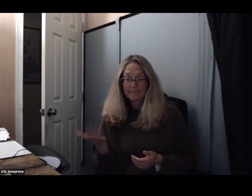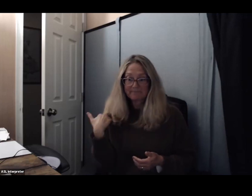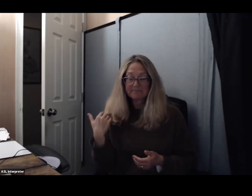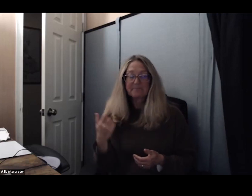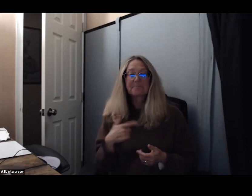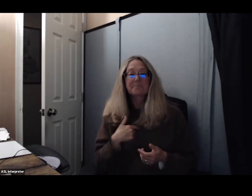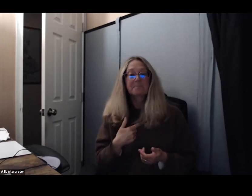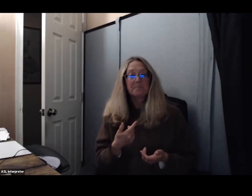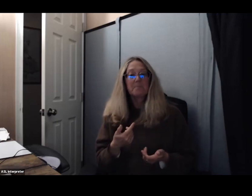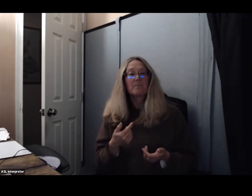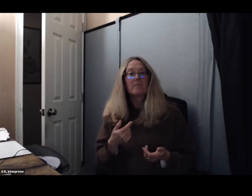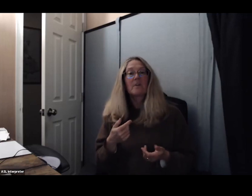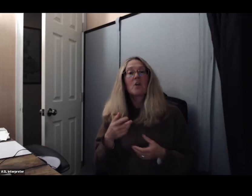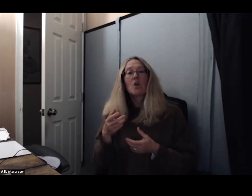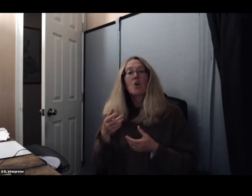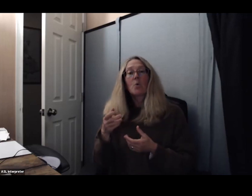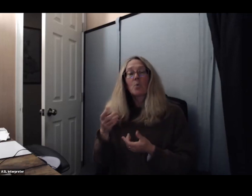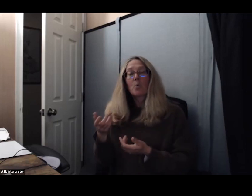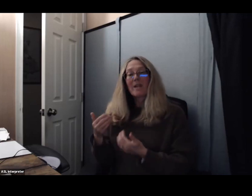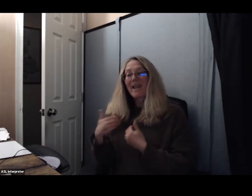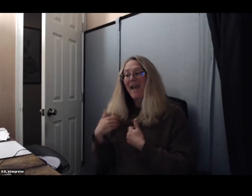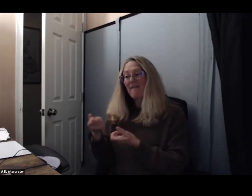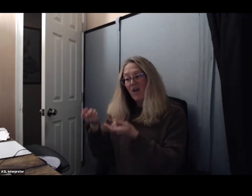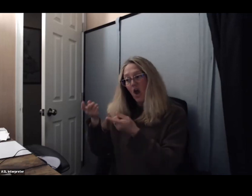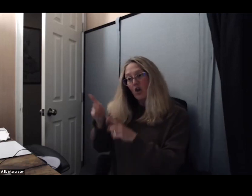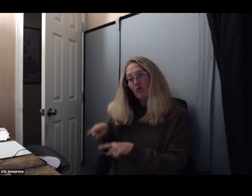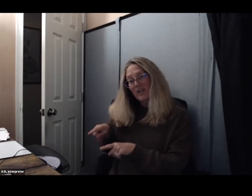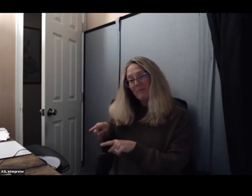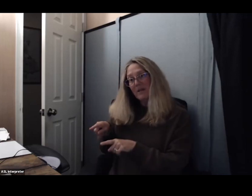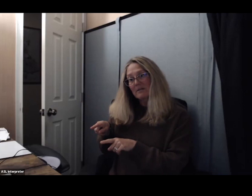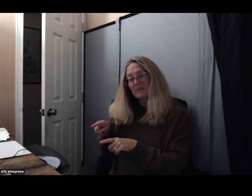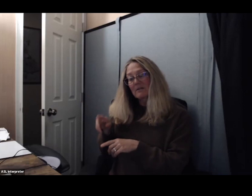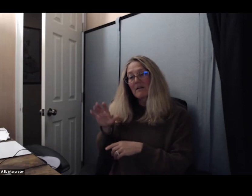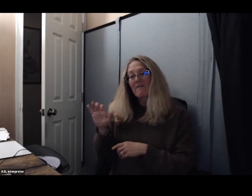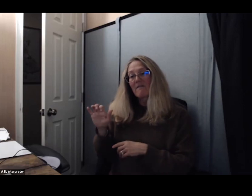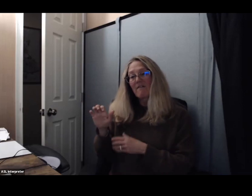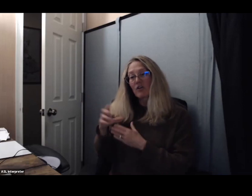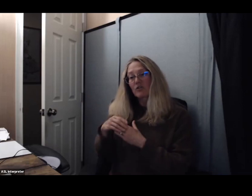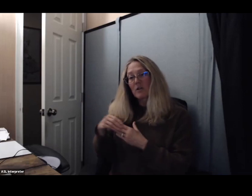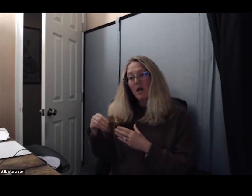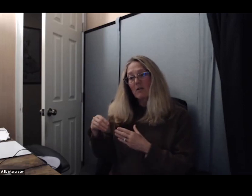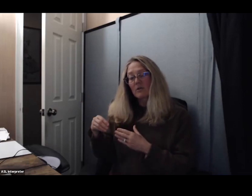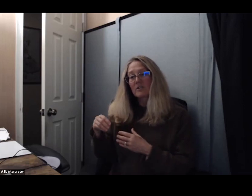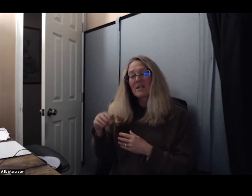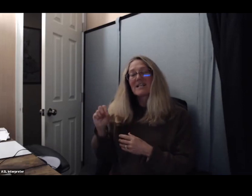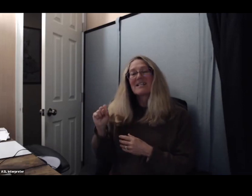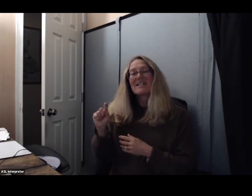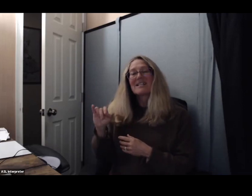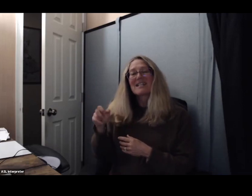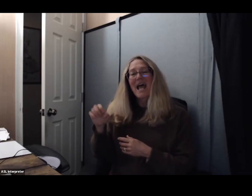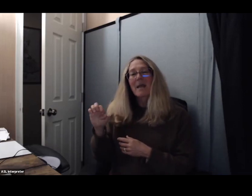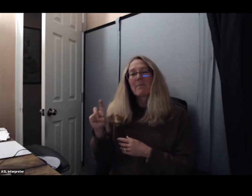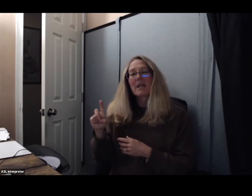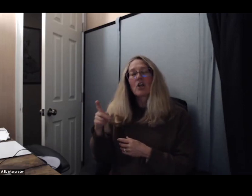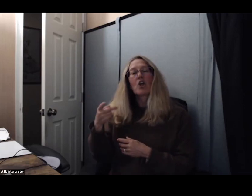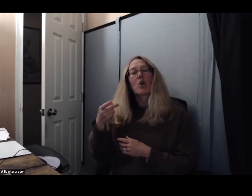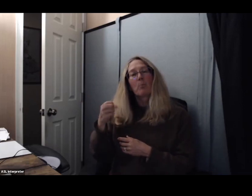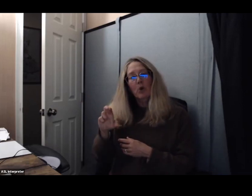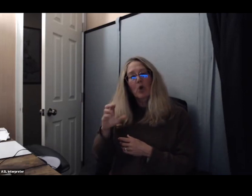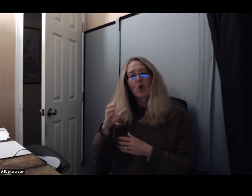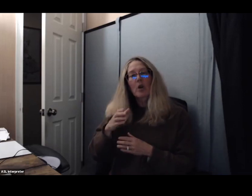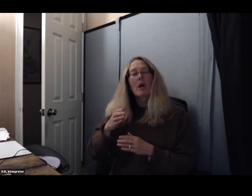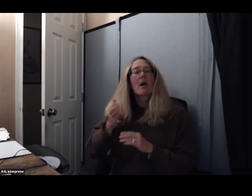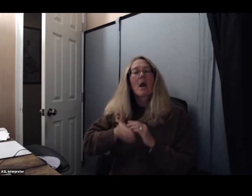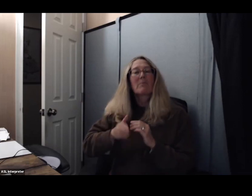have reached a side letter agreement with SBTA for a $500 stipend per completed